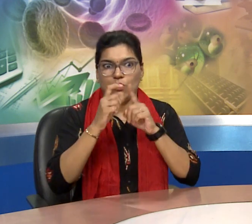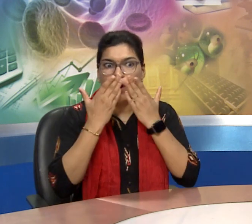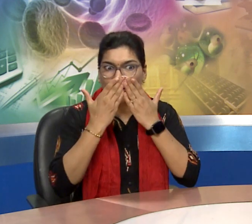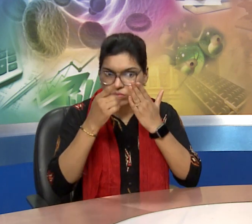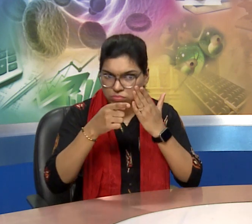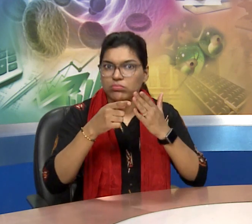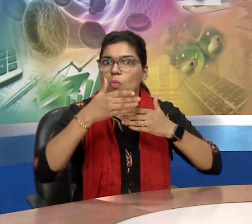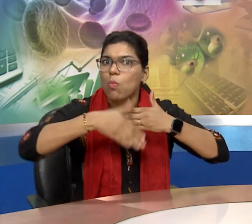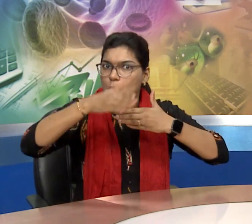for